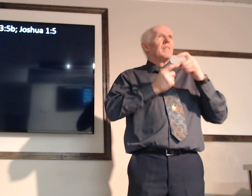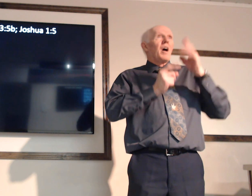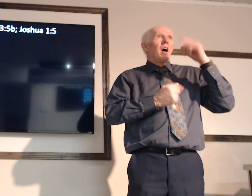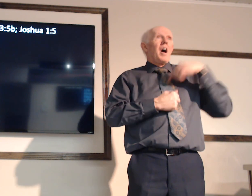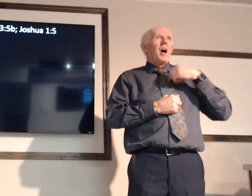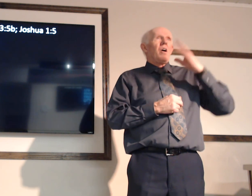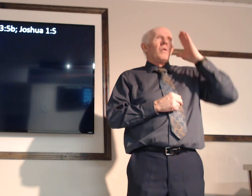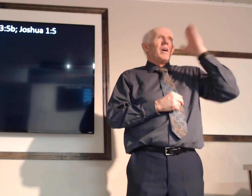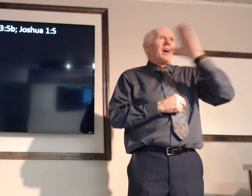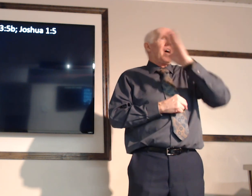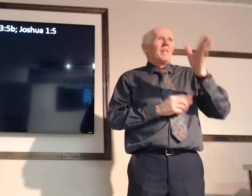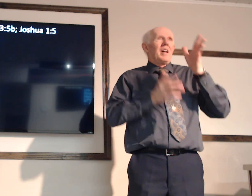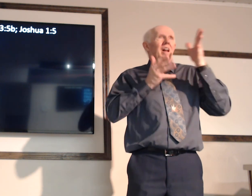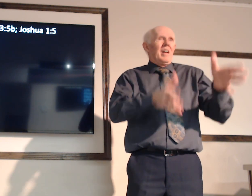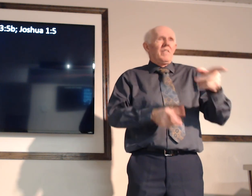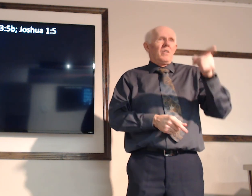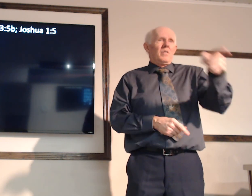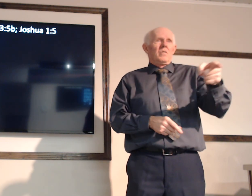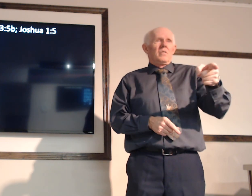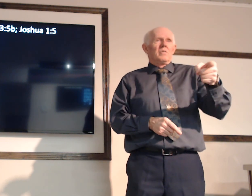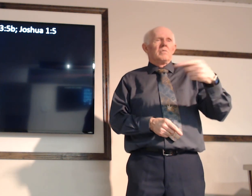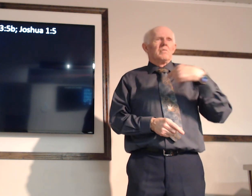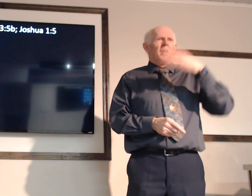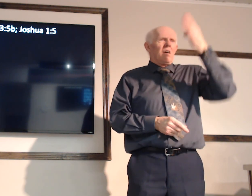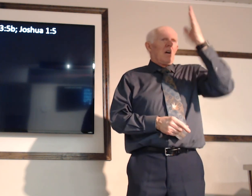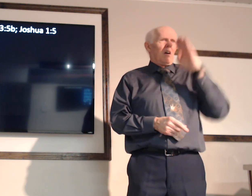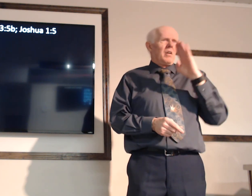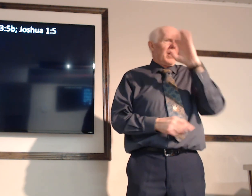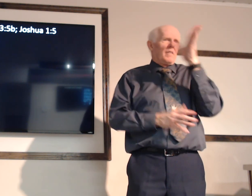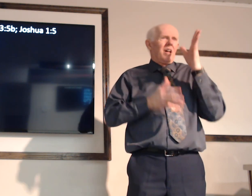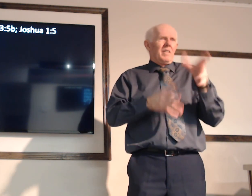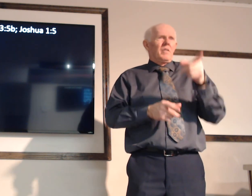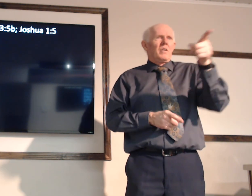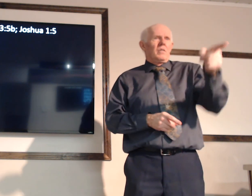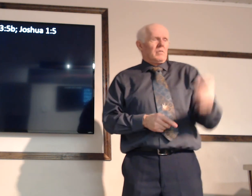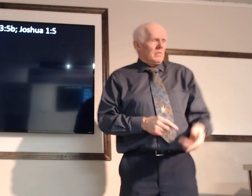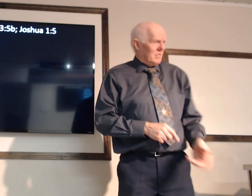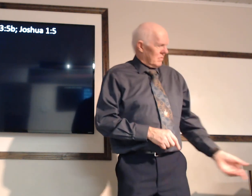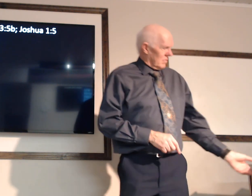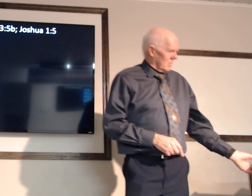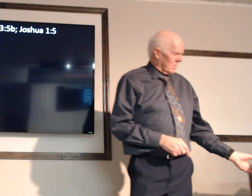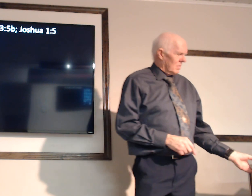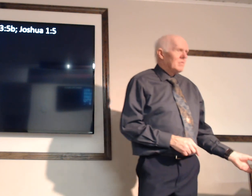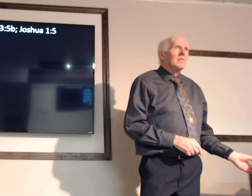This verse, I will never leave you. God will never leave you.